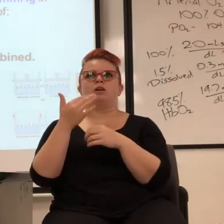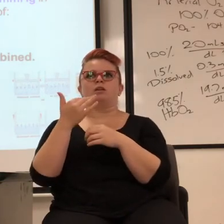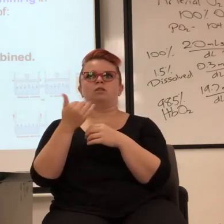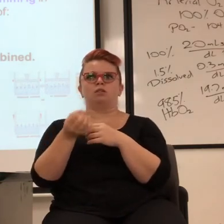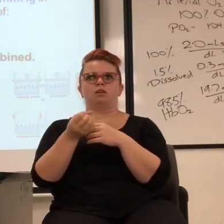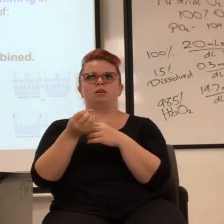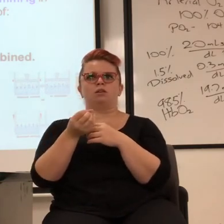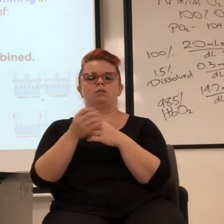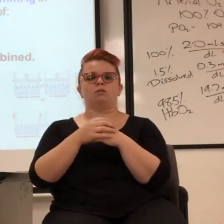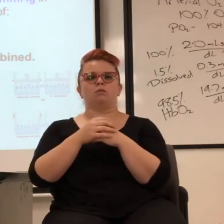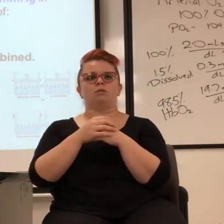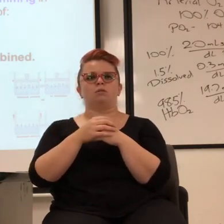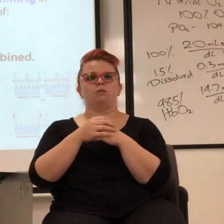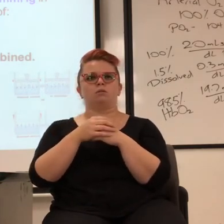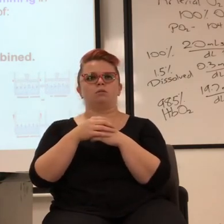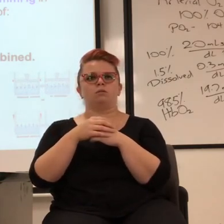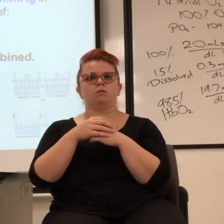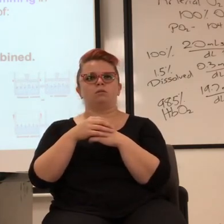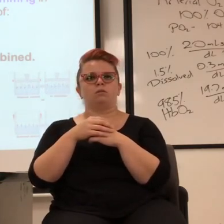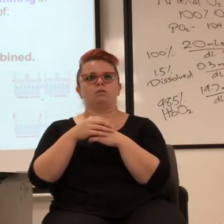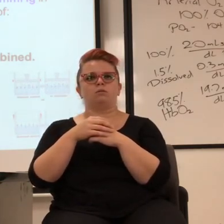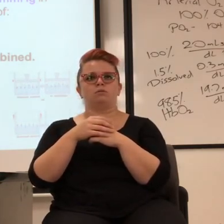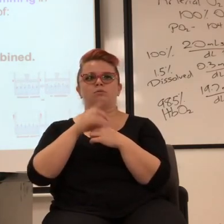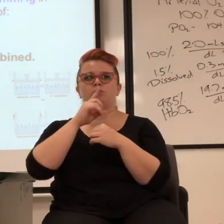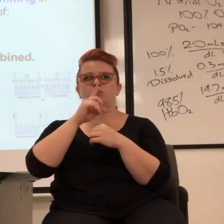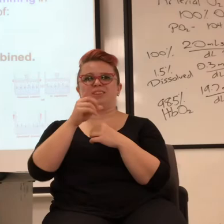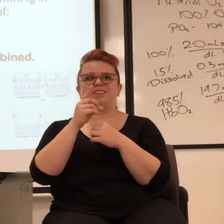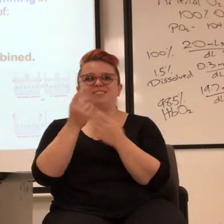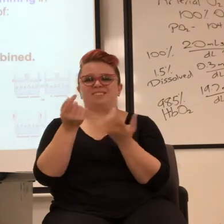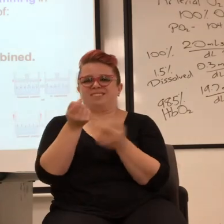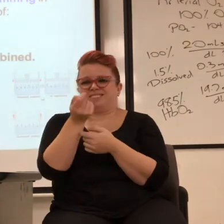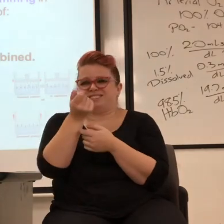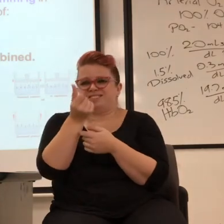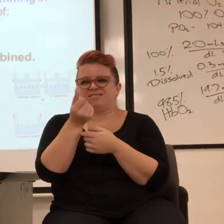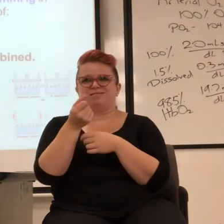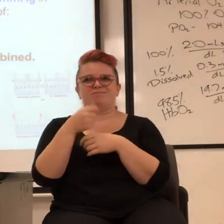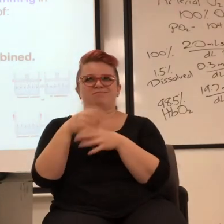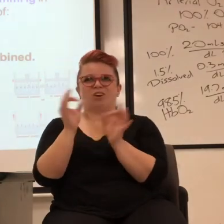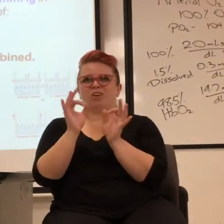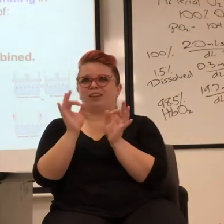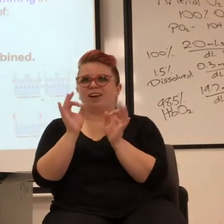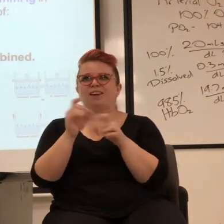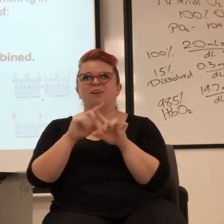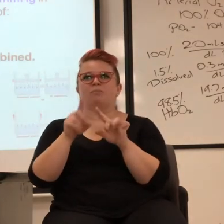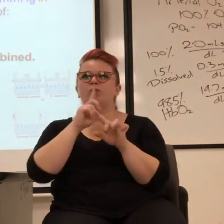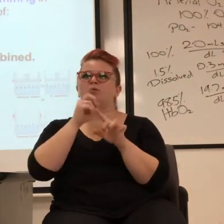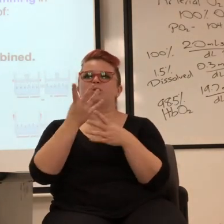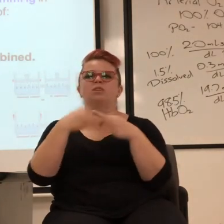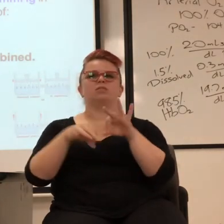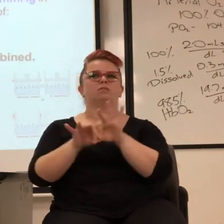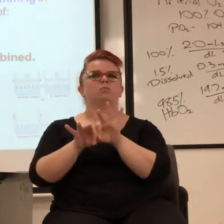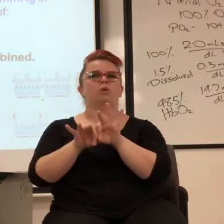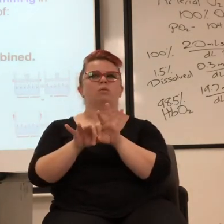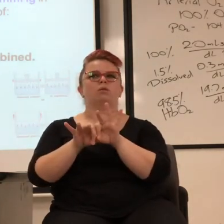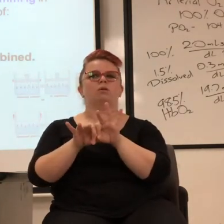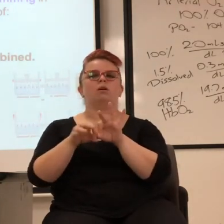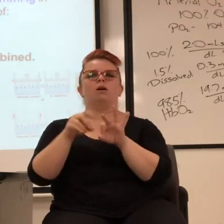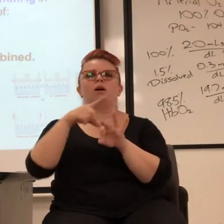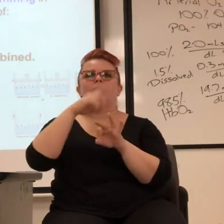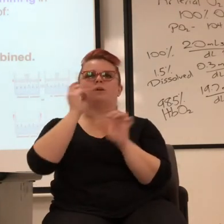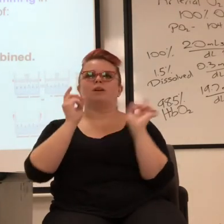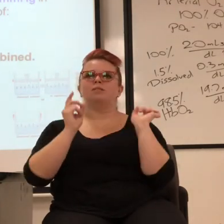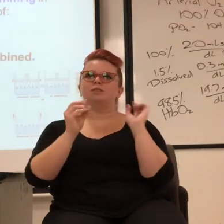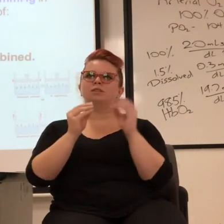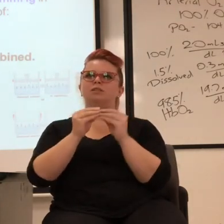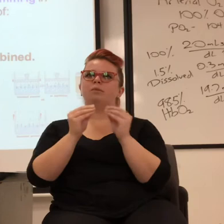that. Turns out, it's like hardly any, but this is important. So, even though this is the